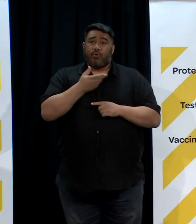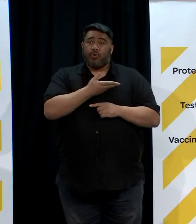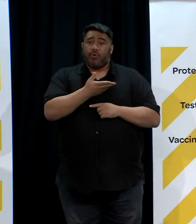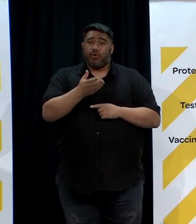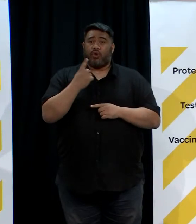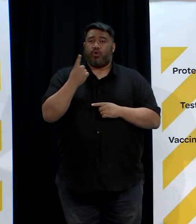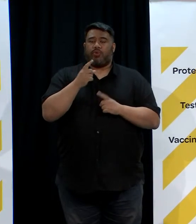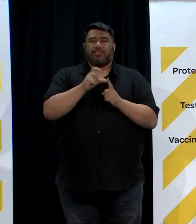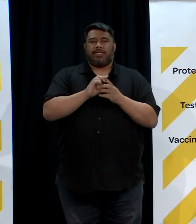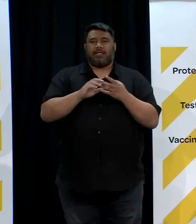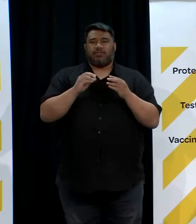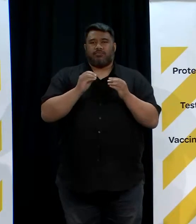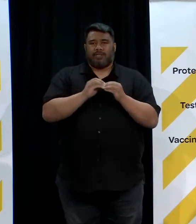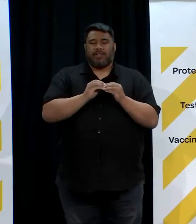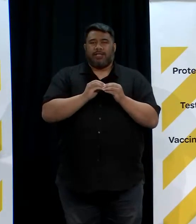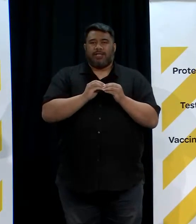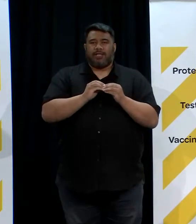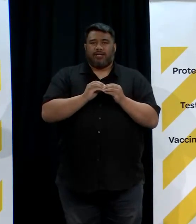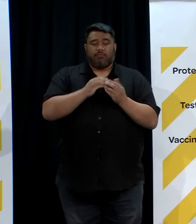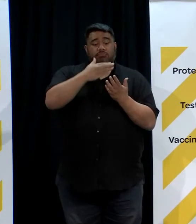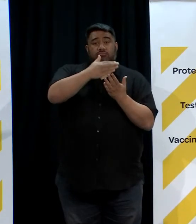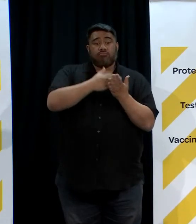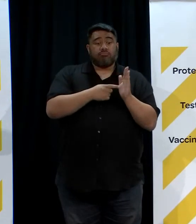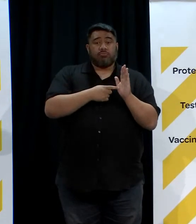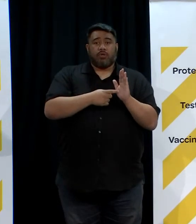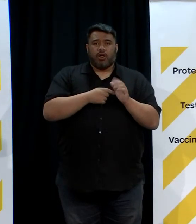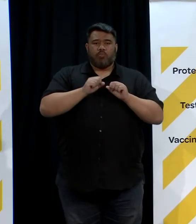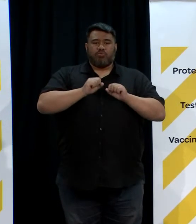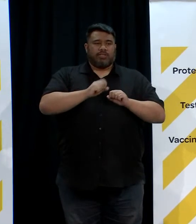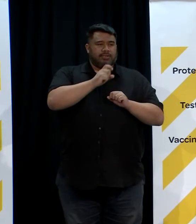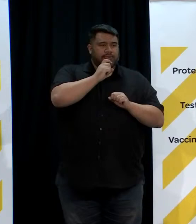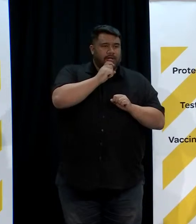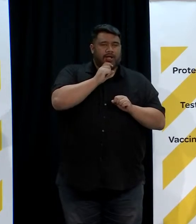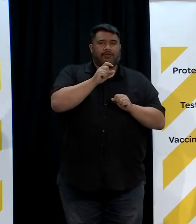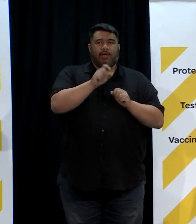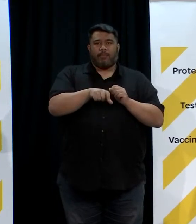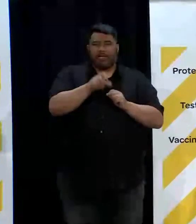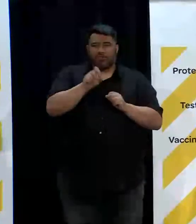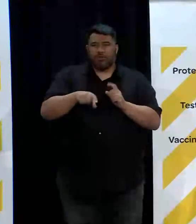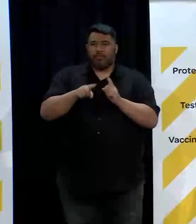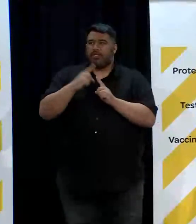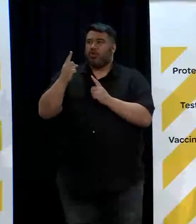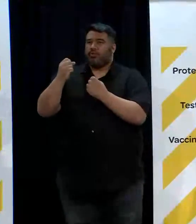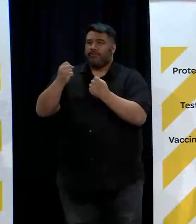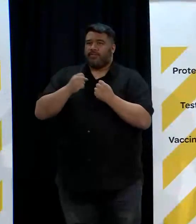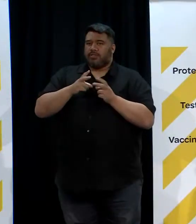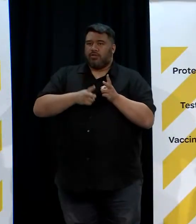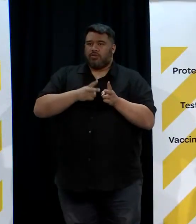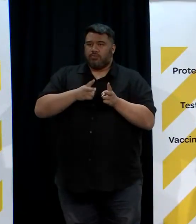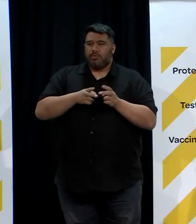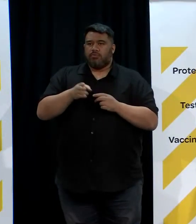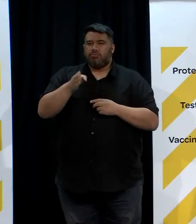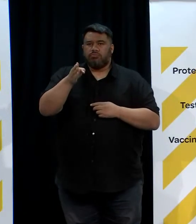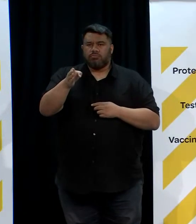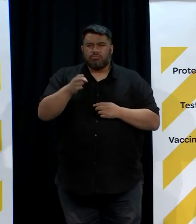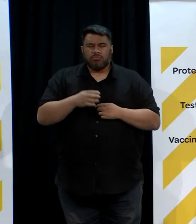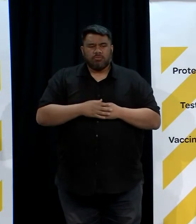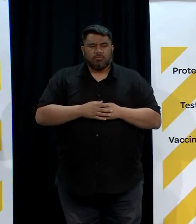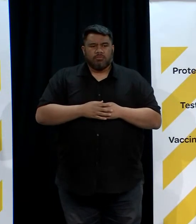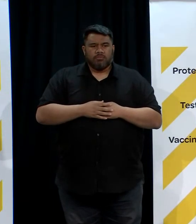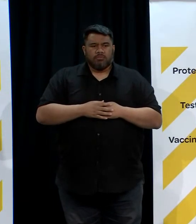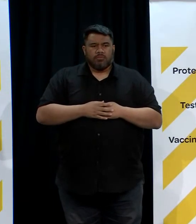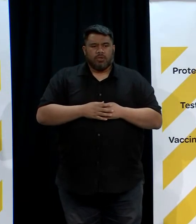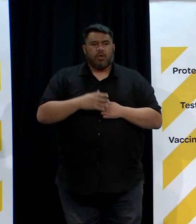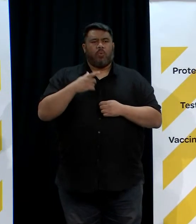principle here is to protect visitors and, of course, staff and patients. Why isn't there call for no visitors other than on